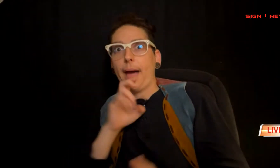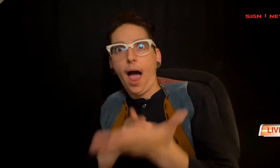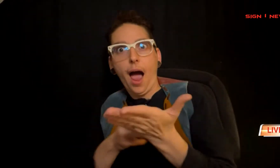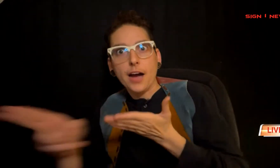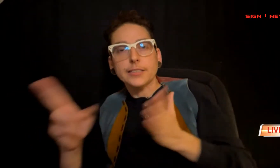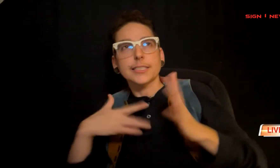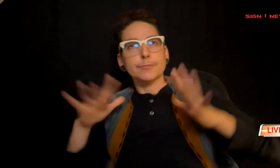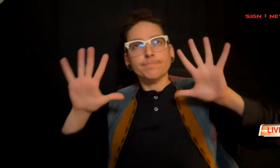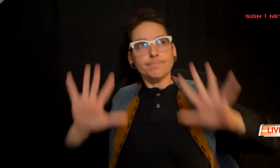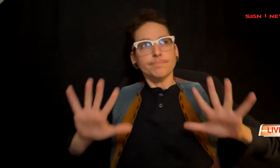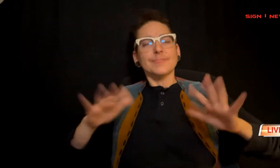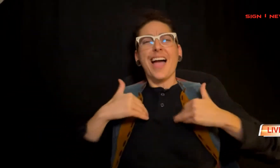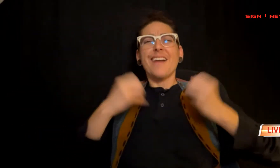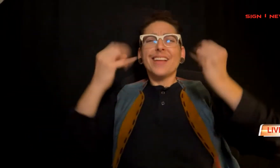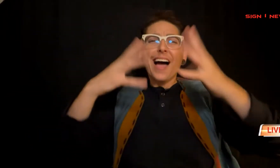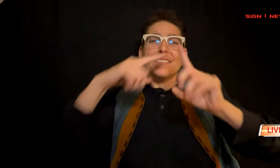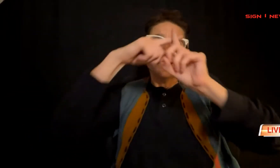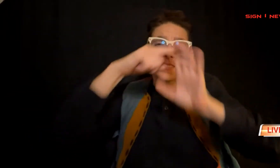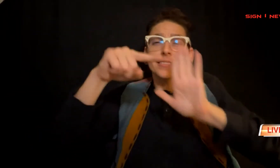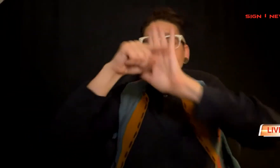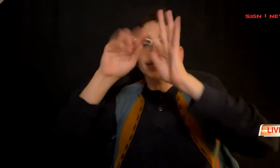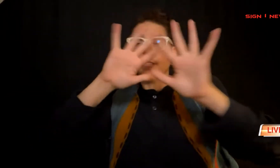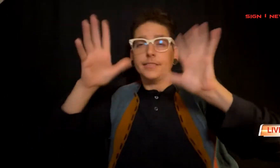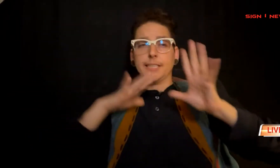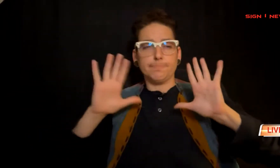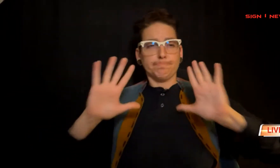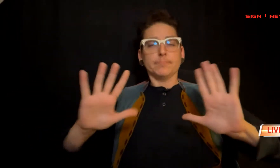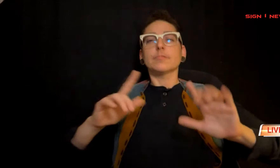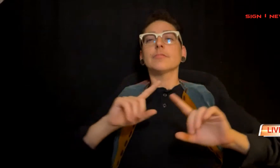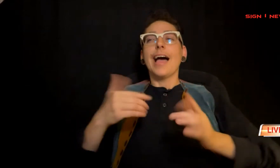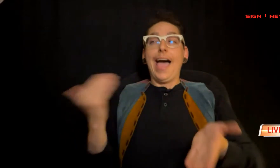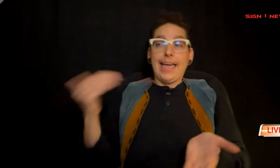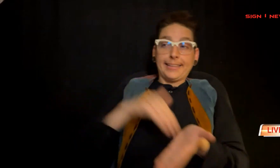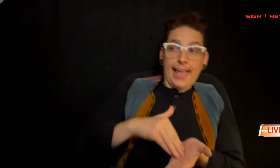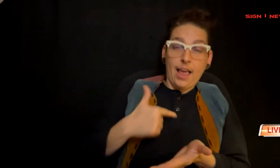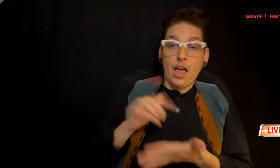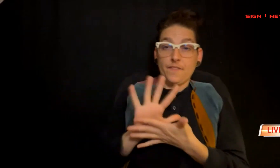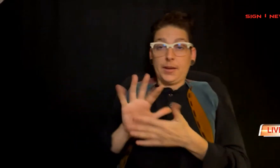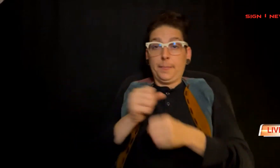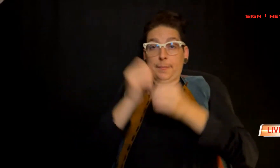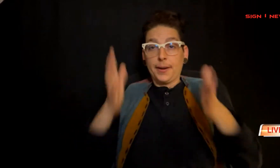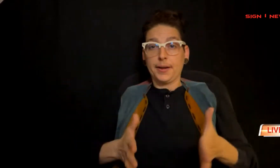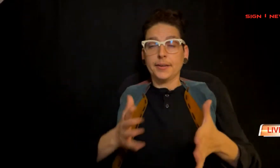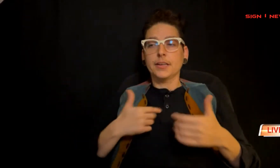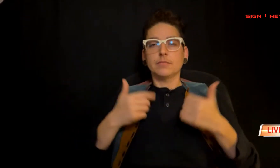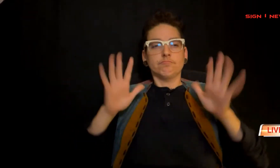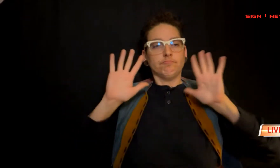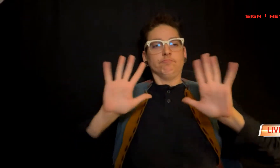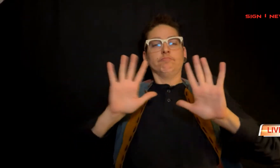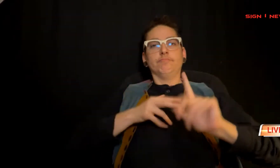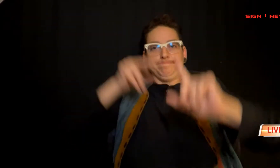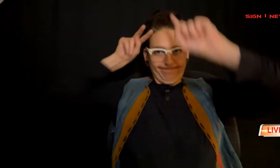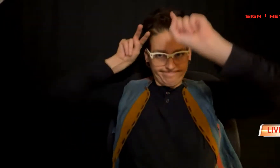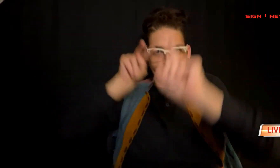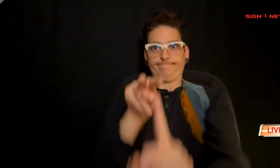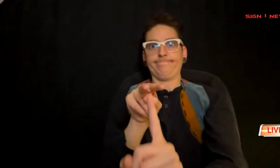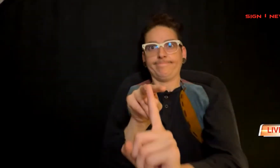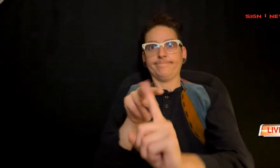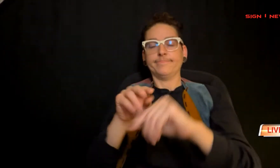So there was Coda. I got to be honest. I got a lot of positive and negatives about the movie. Again, I'm a filmmaker. You got to understand.